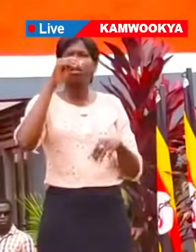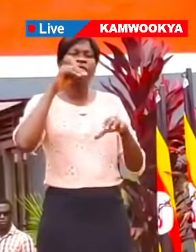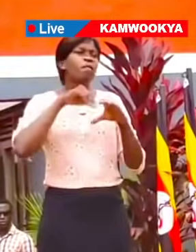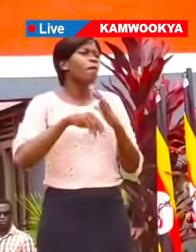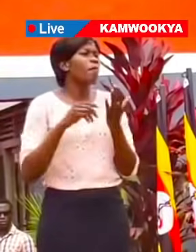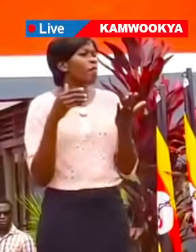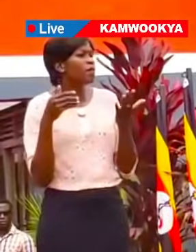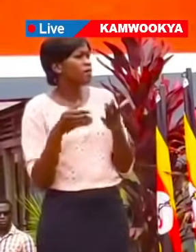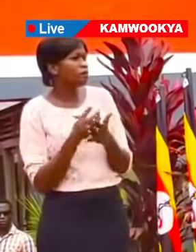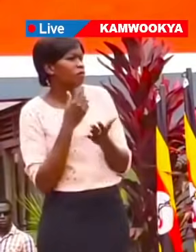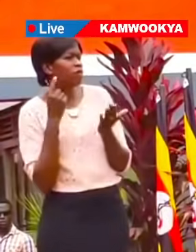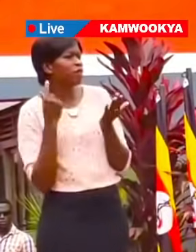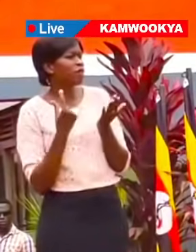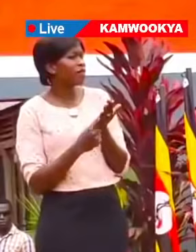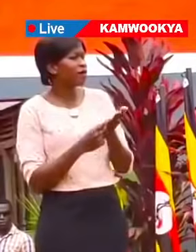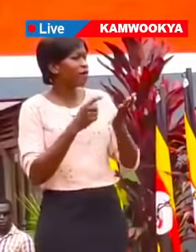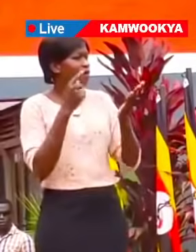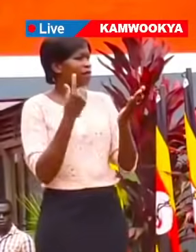a new